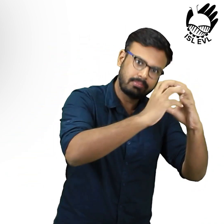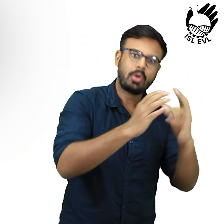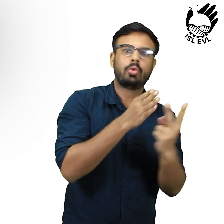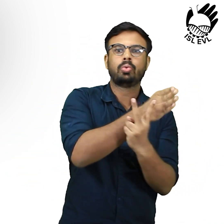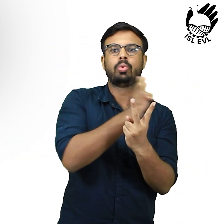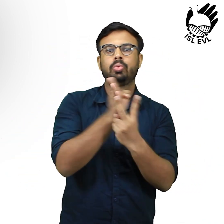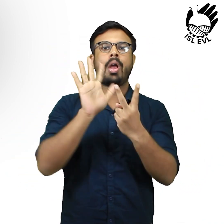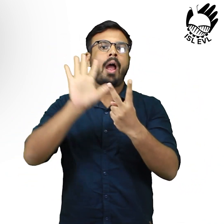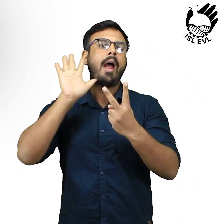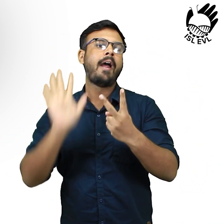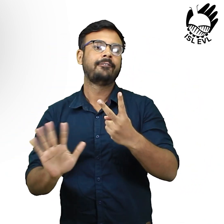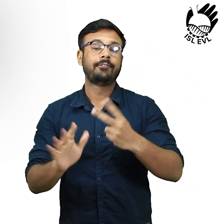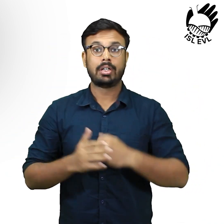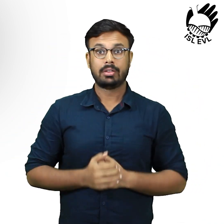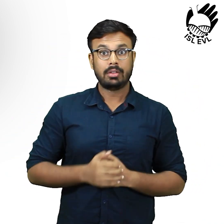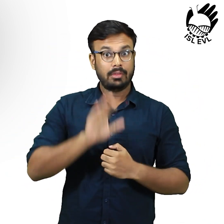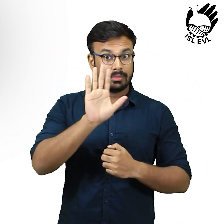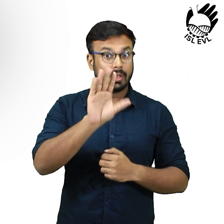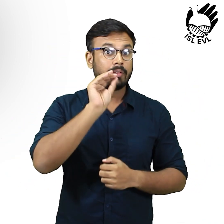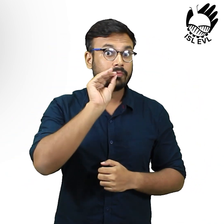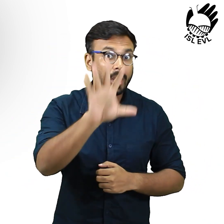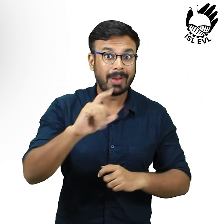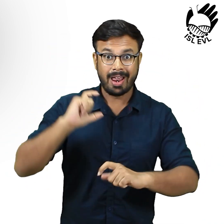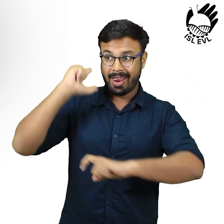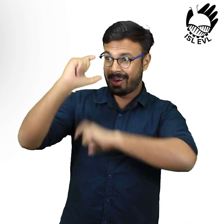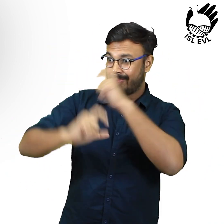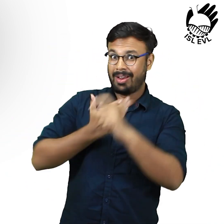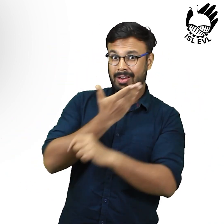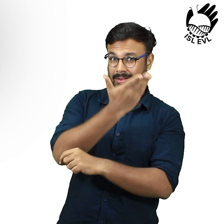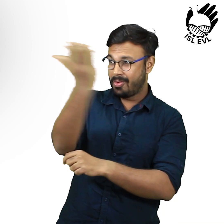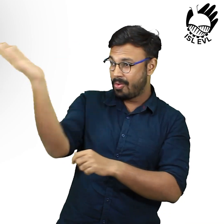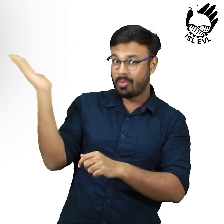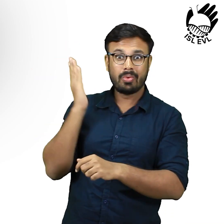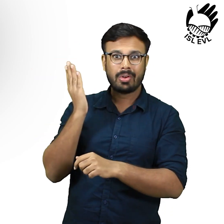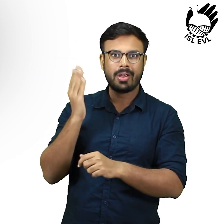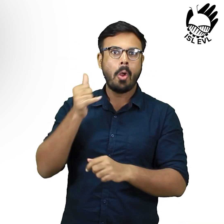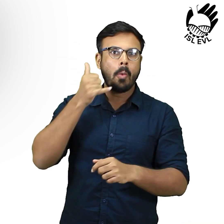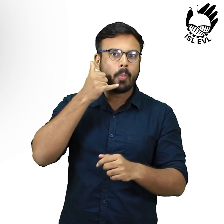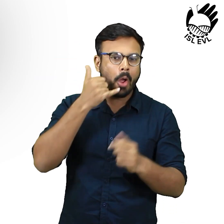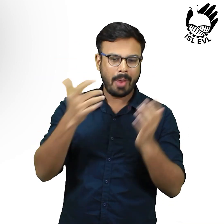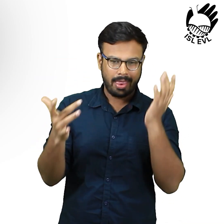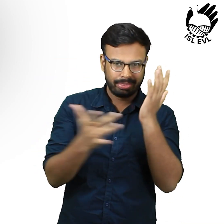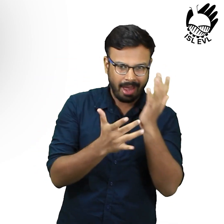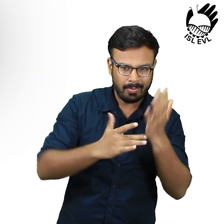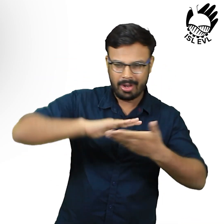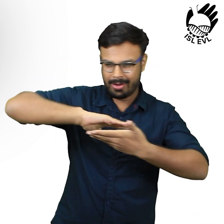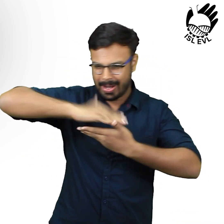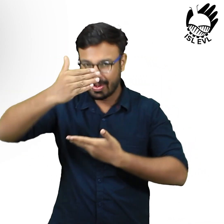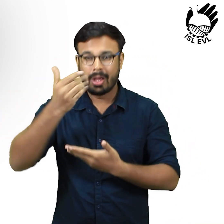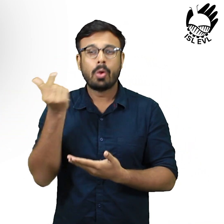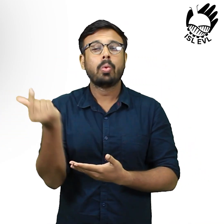more complicated and artificial crystals which are used in scientific processes. For example,